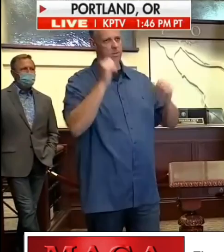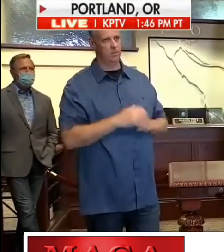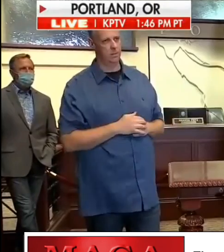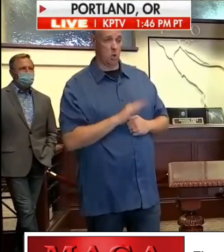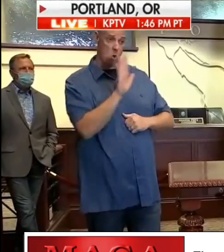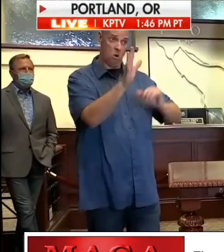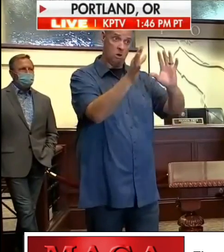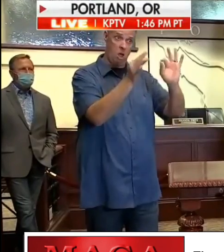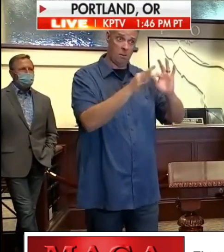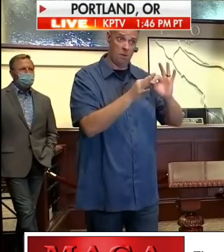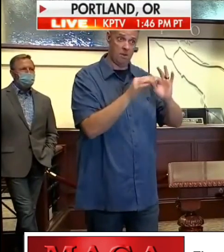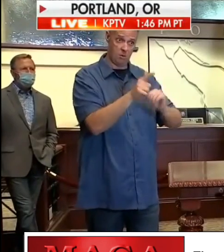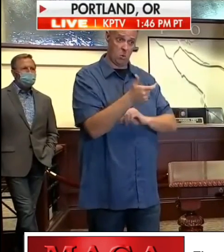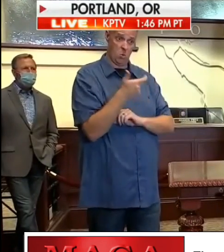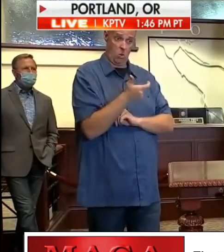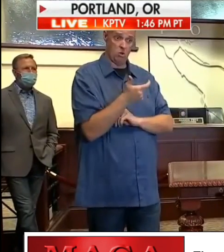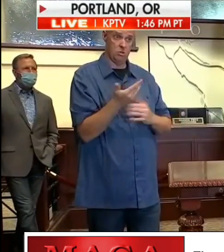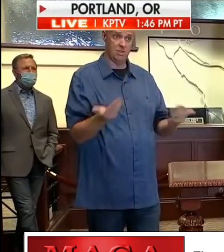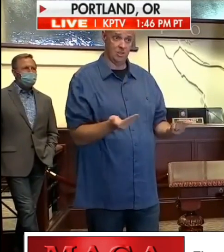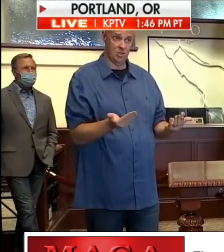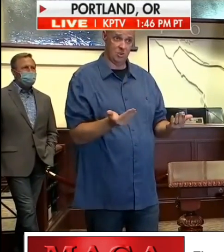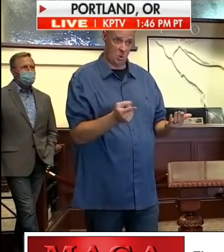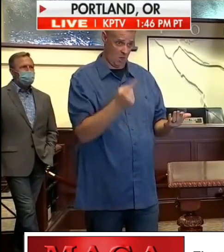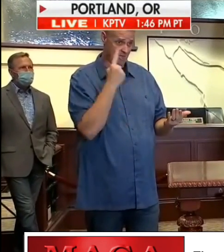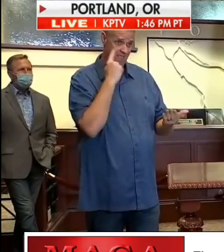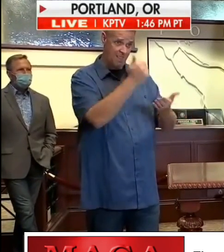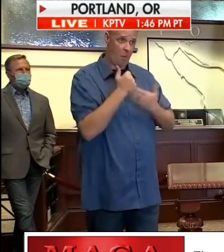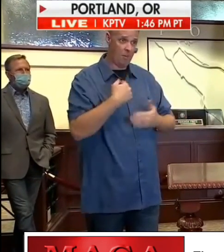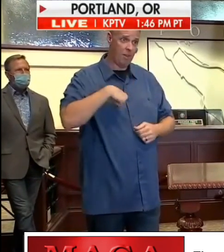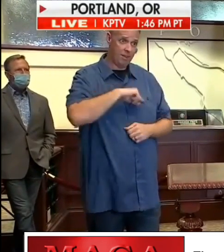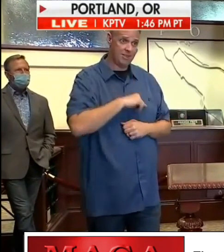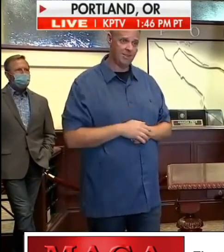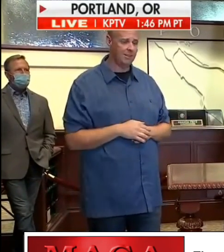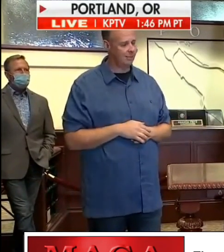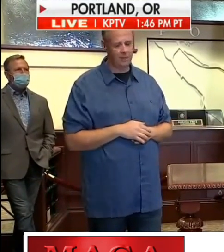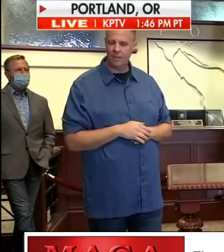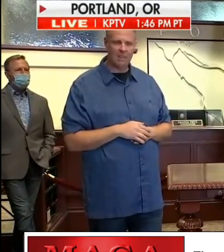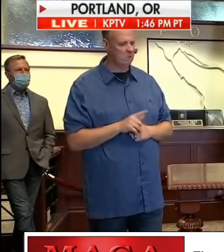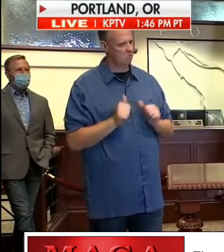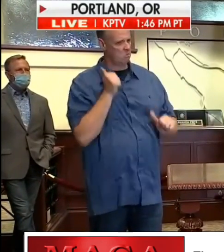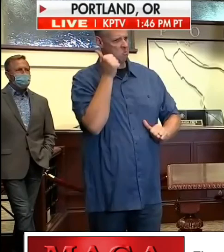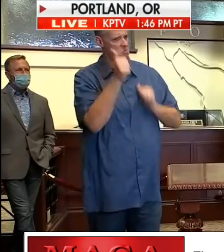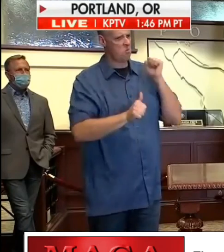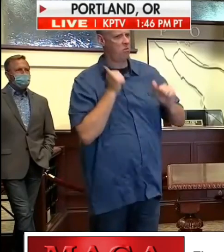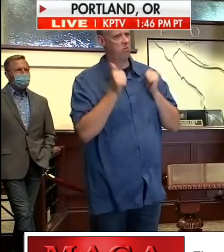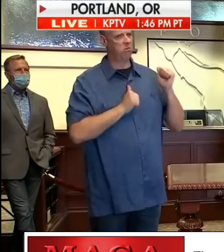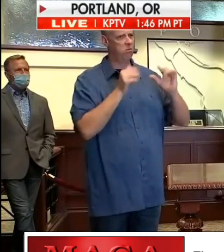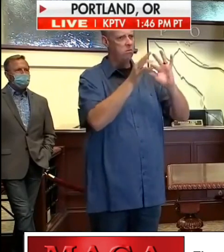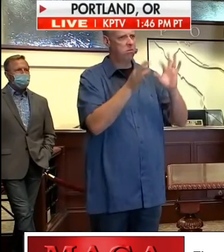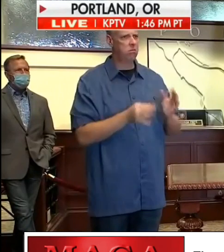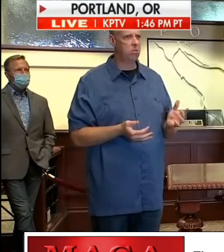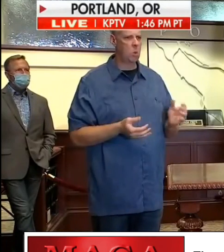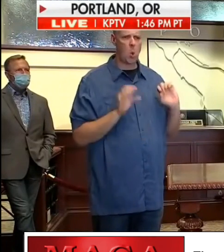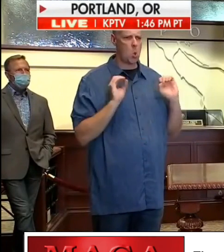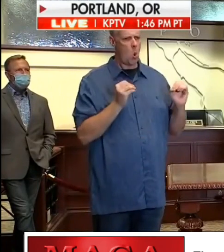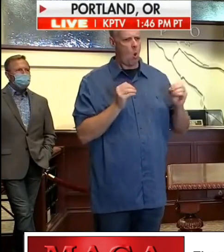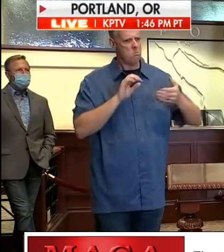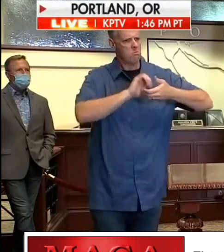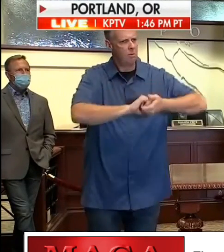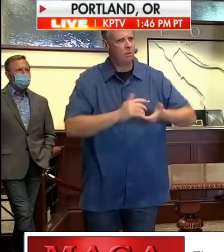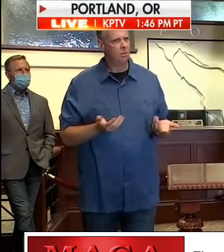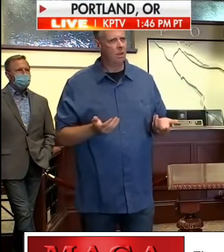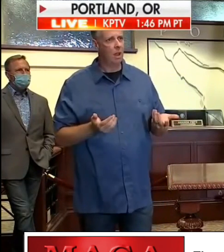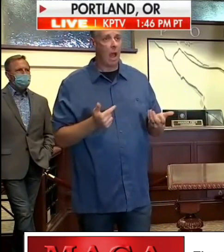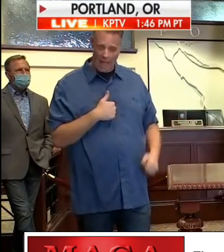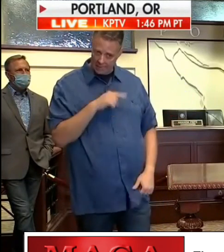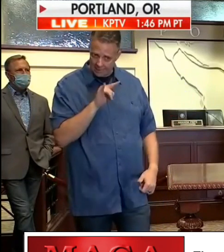comment like that, if you're watching this, is in any way helpful? It's an aggressive stance. It is not collaborative. I certainly